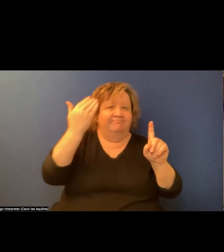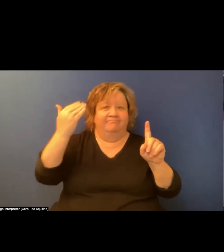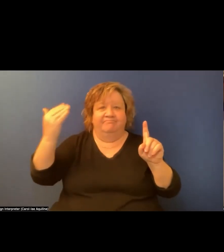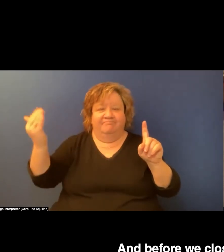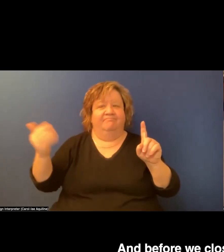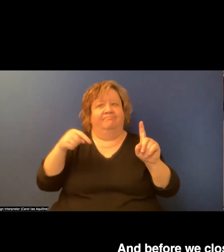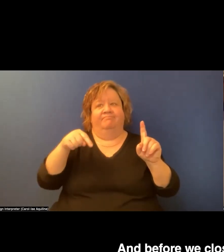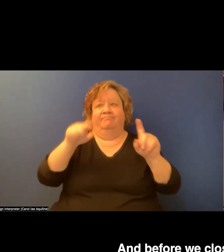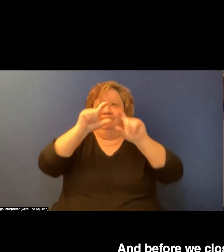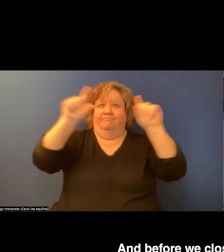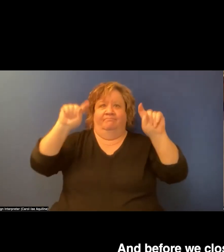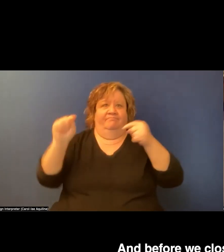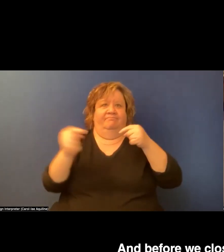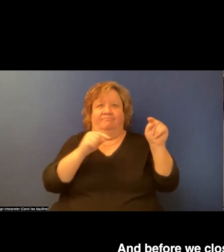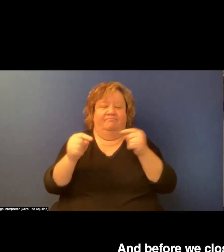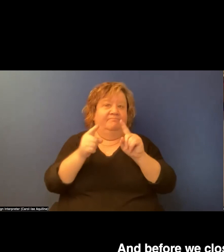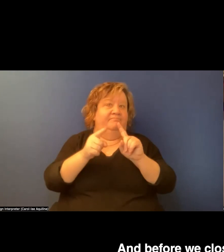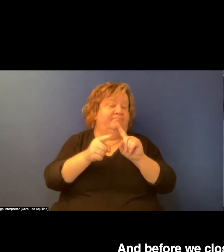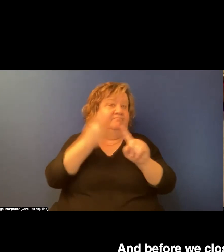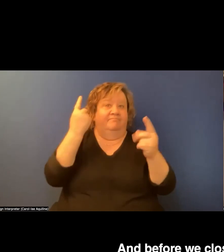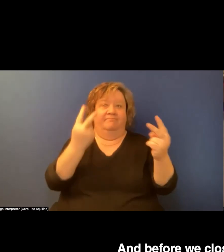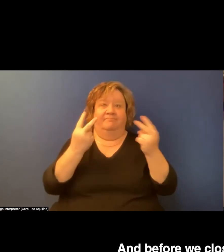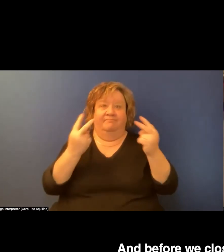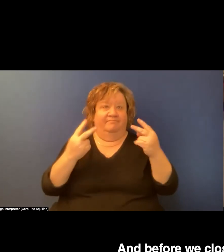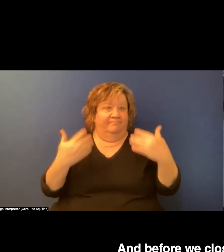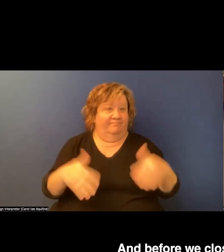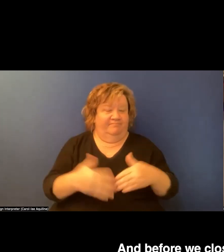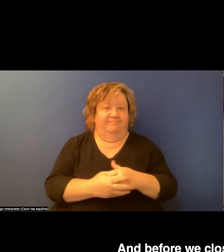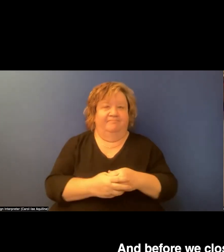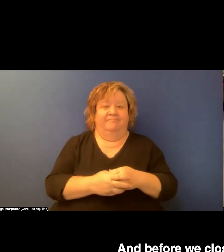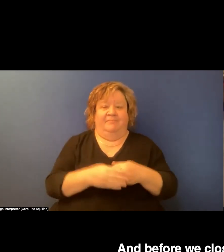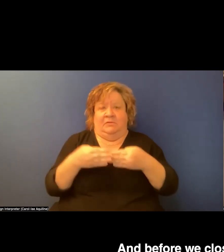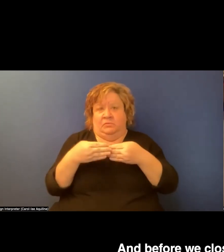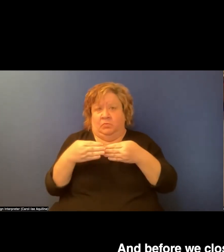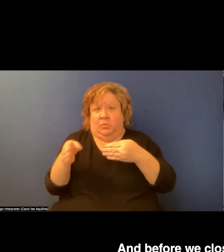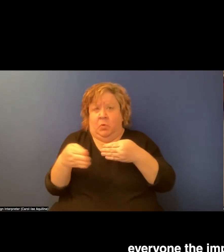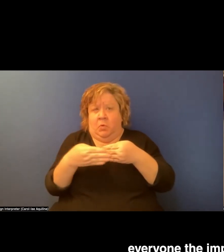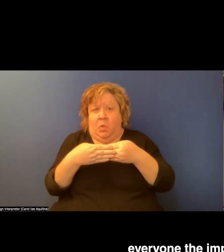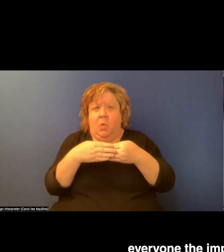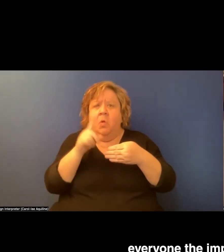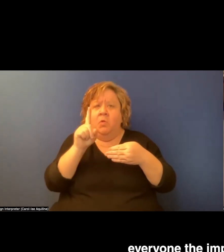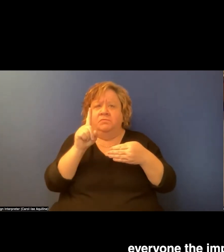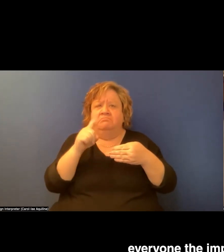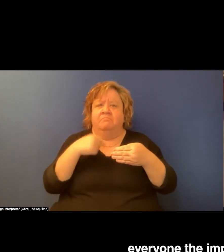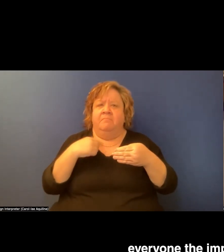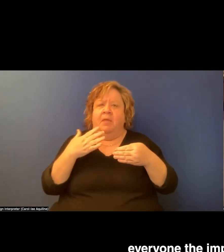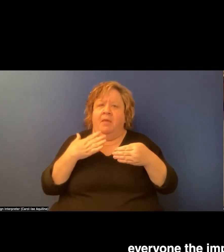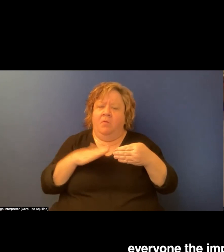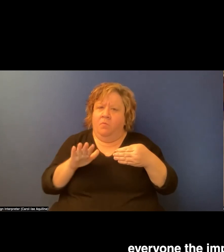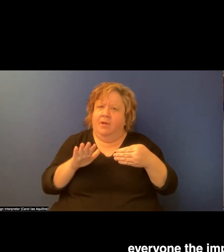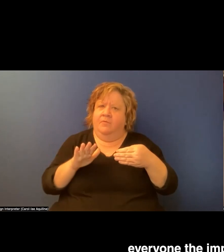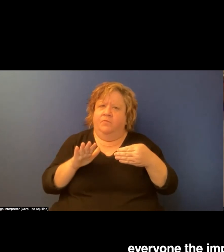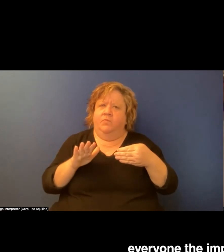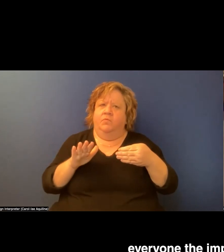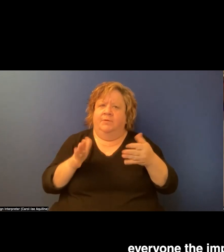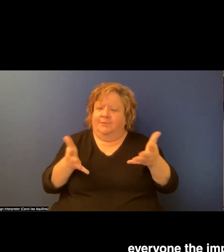today. And before we close the event today, I would like to encourage everyone the importance